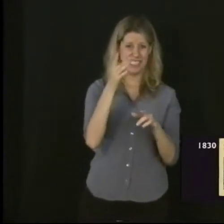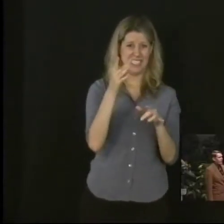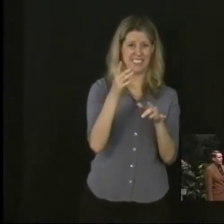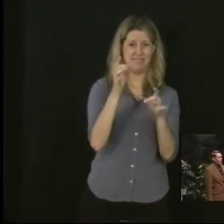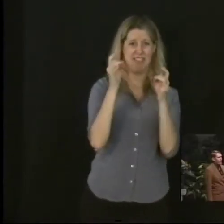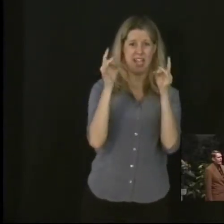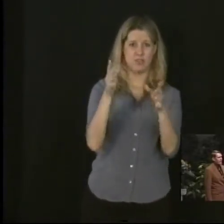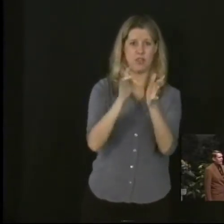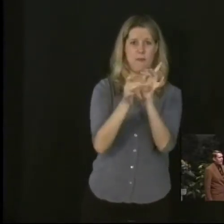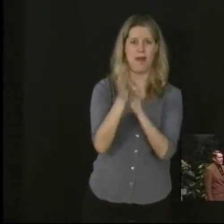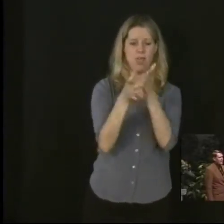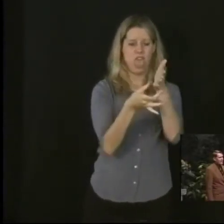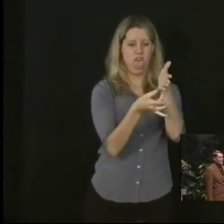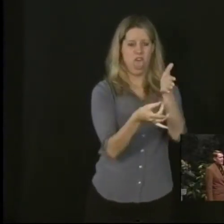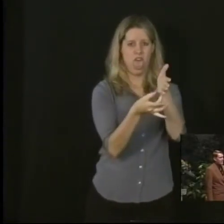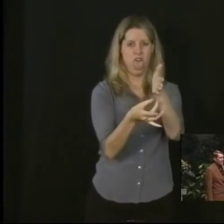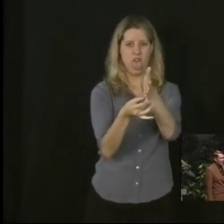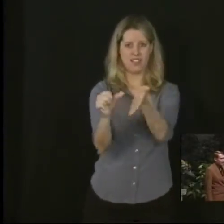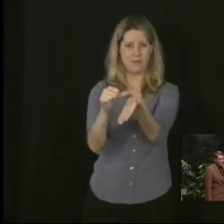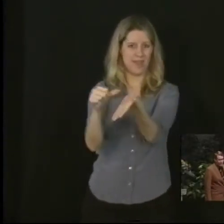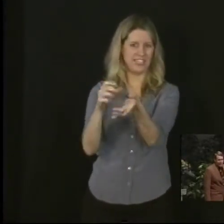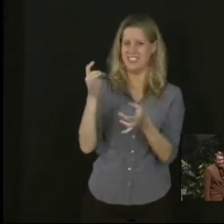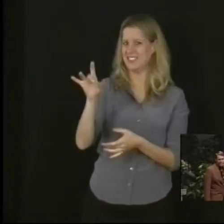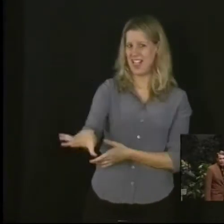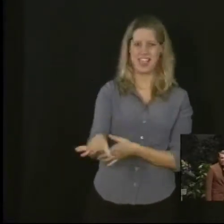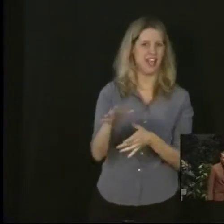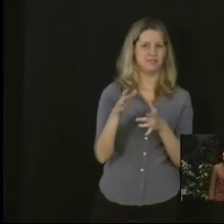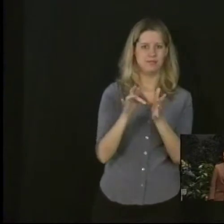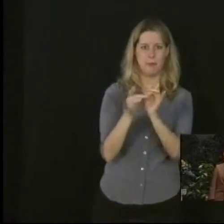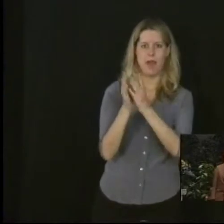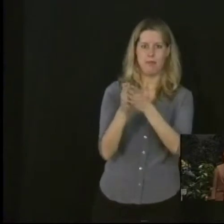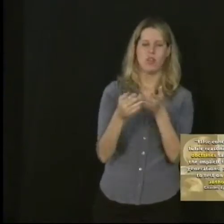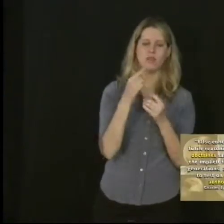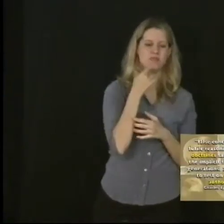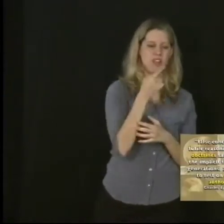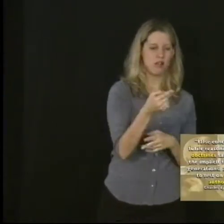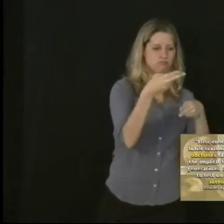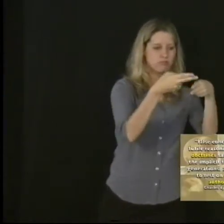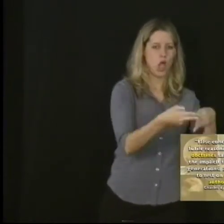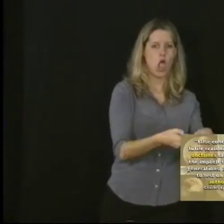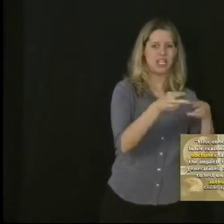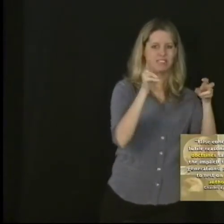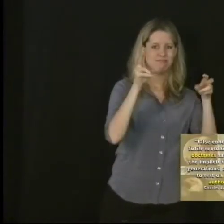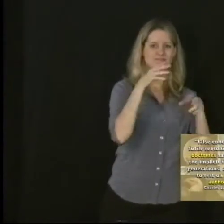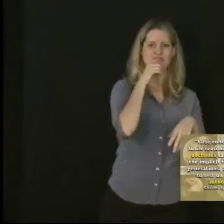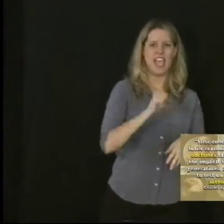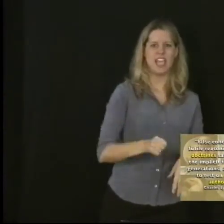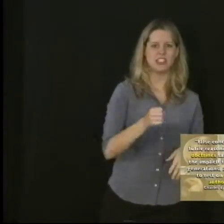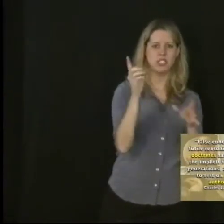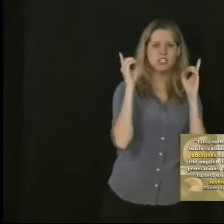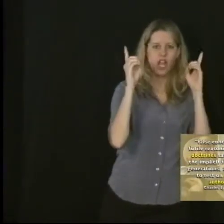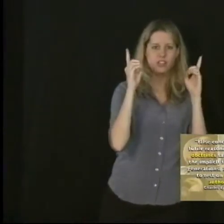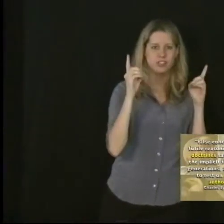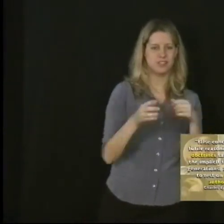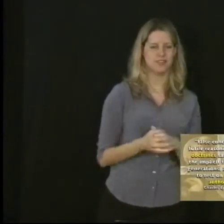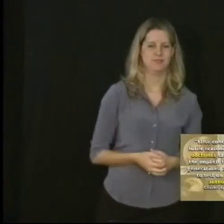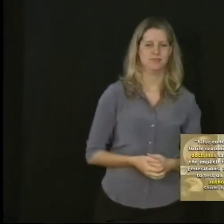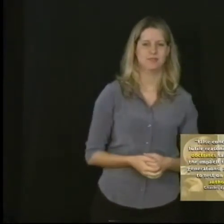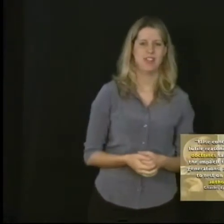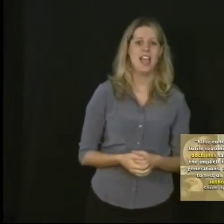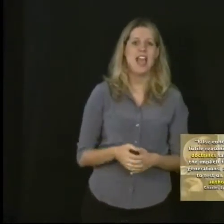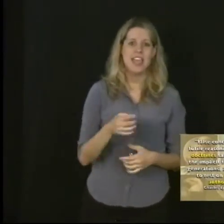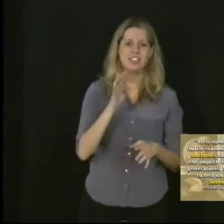of ooze off every page. This guy really did not like the Bible. He kept referring to it as ancient doctrines. You know, you're outdated if you believe the Bible.